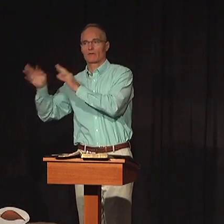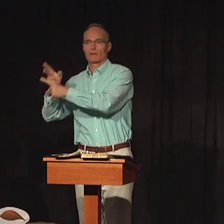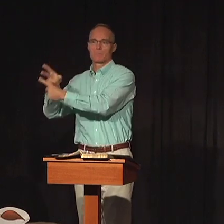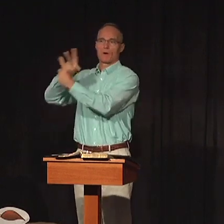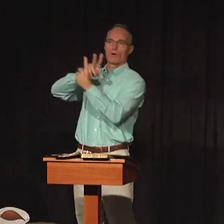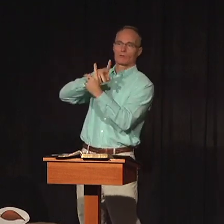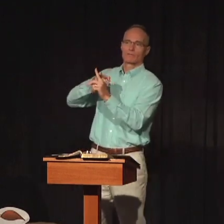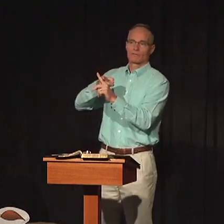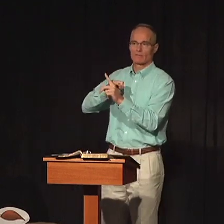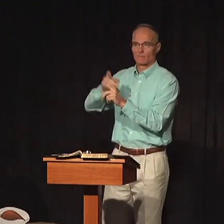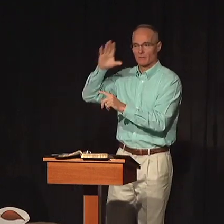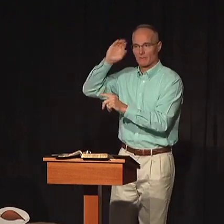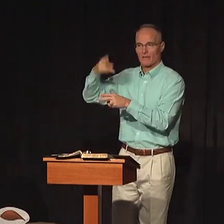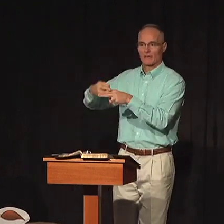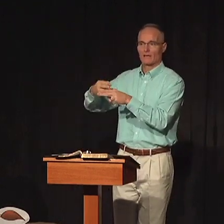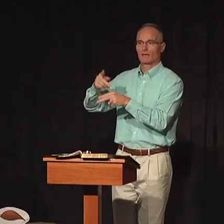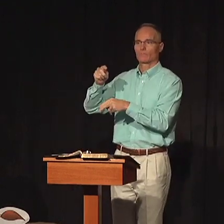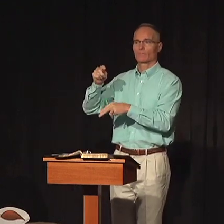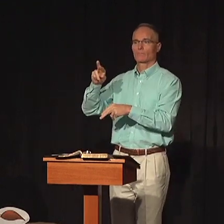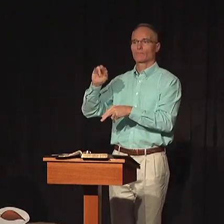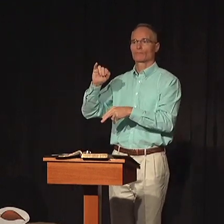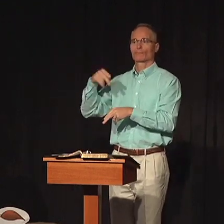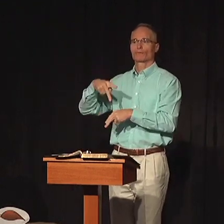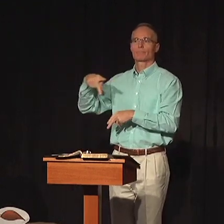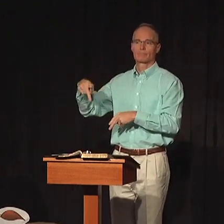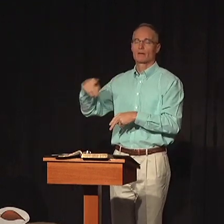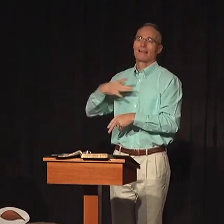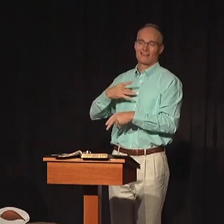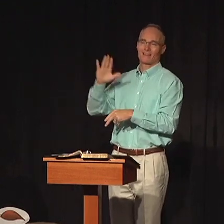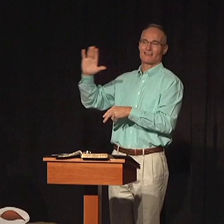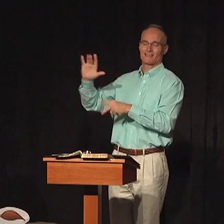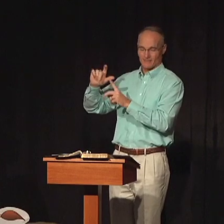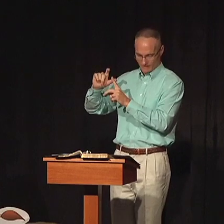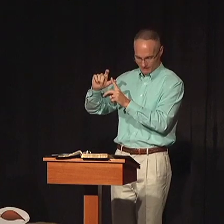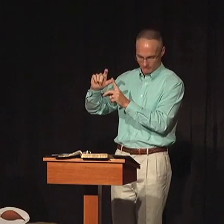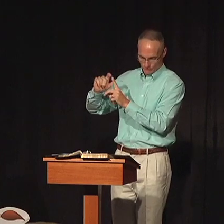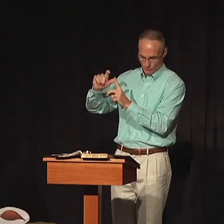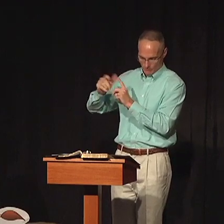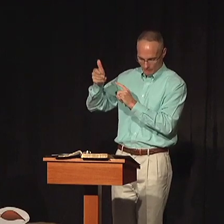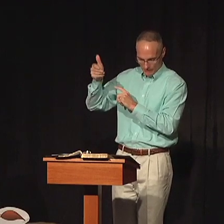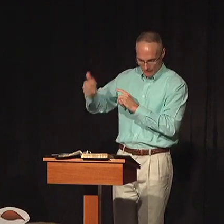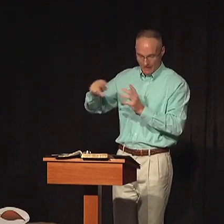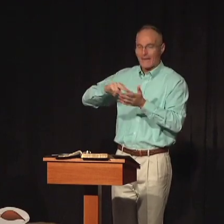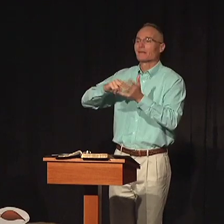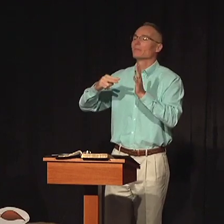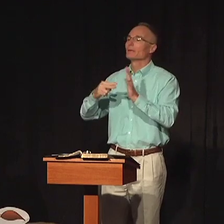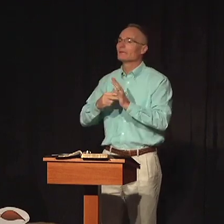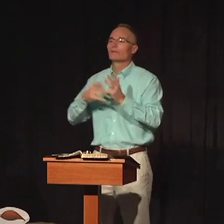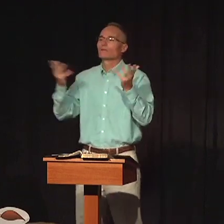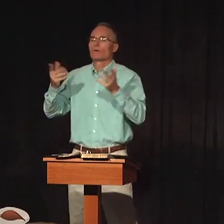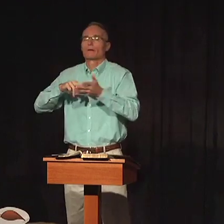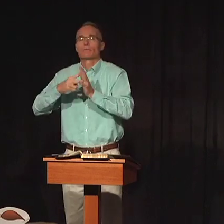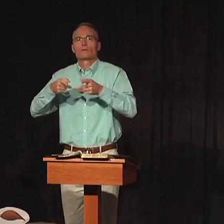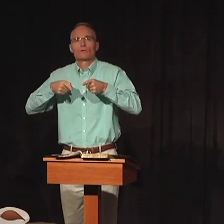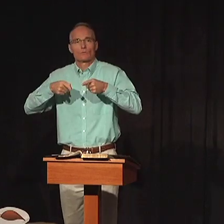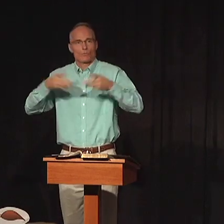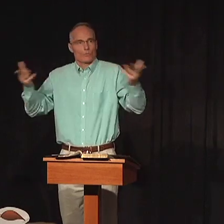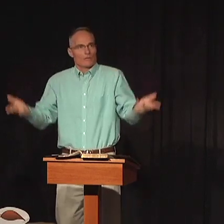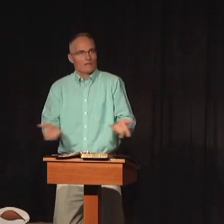my concept. That phrase I borrowed from a man by the name of Tripp. I like his term for that. And it just